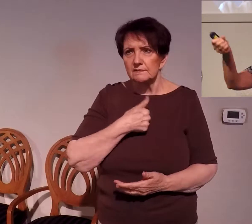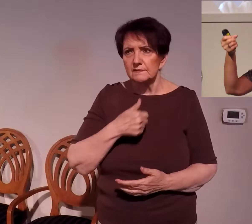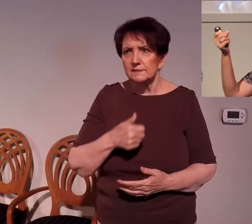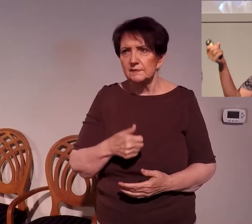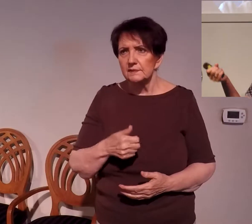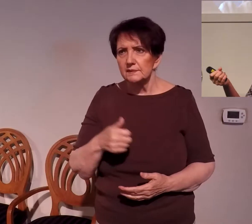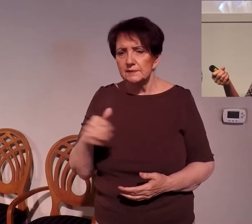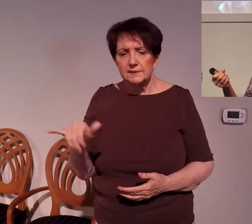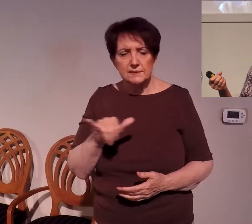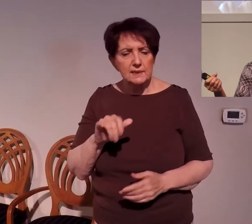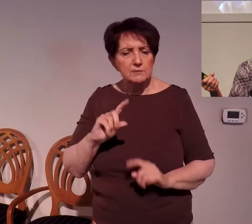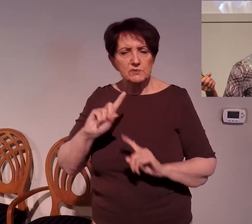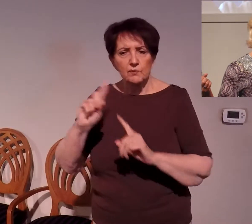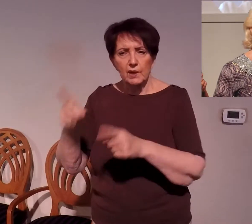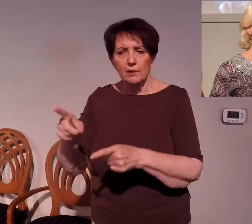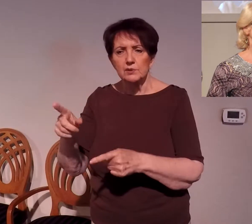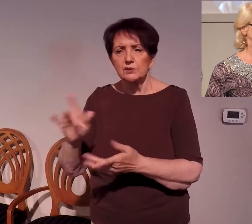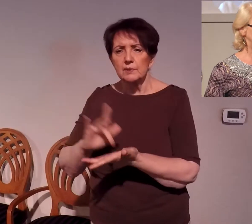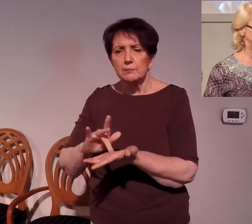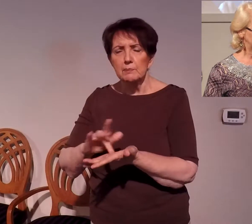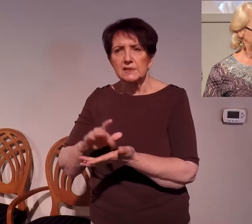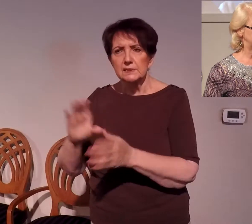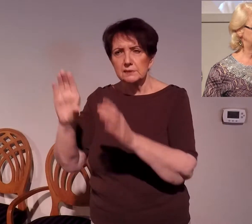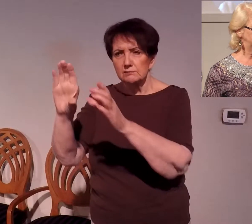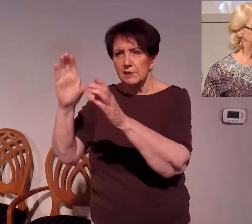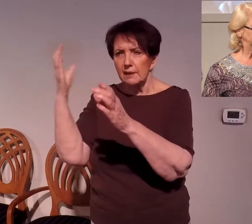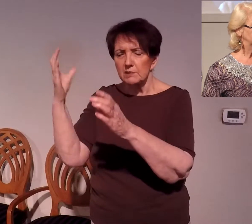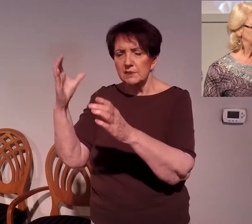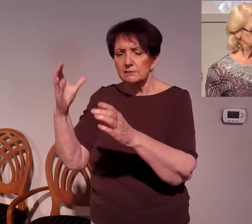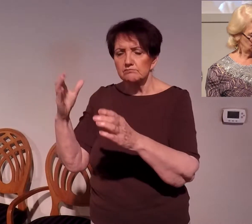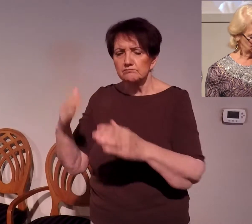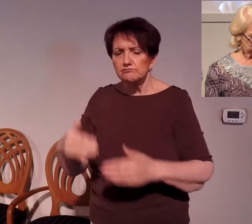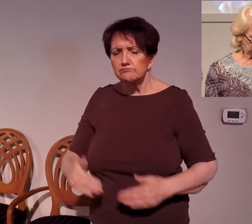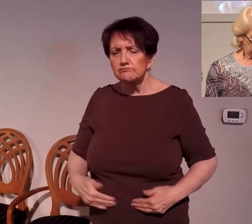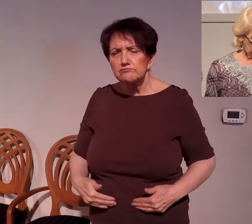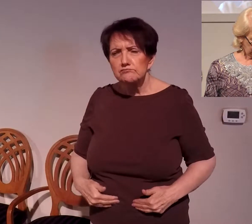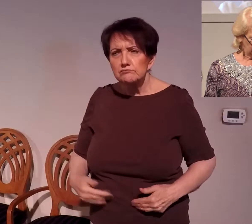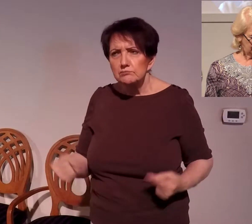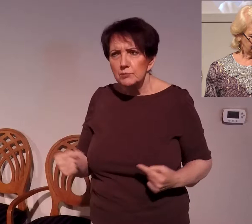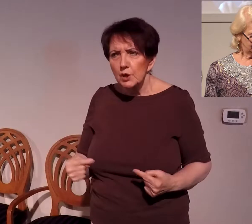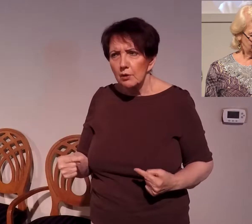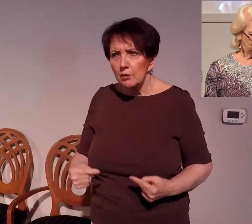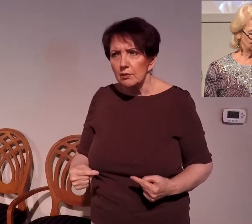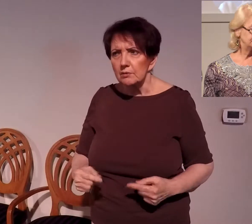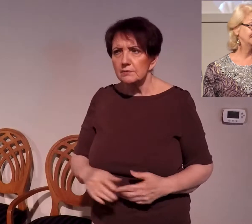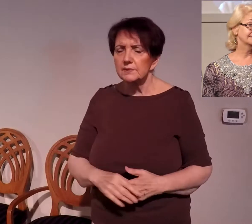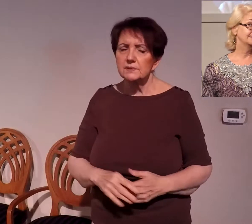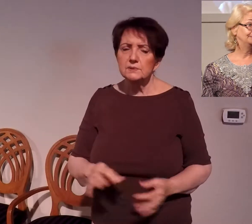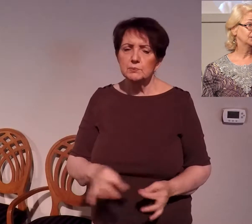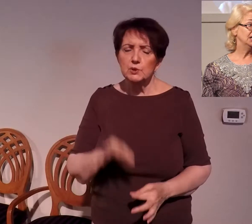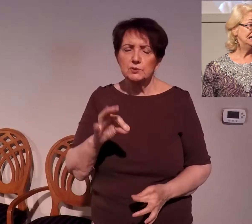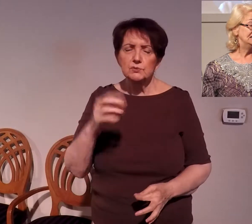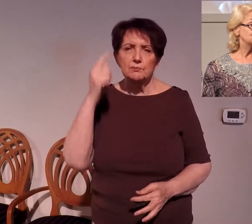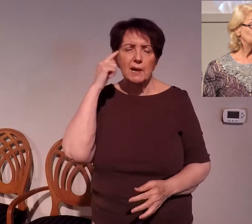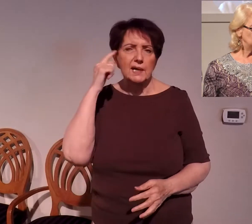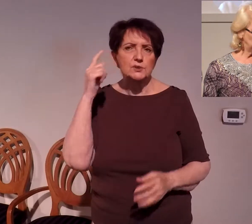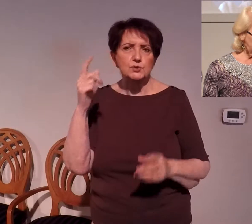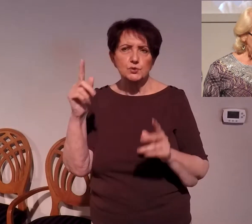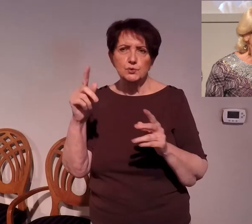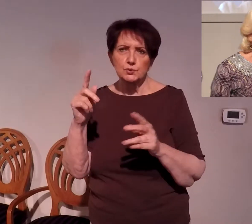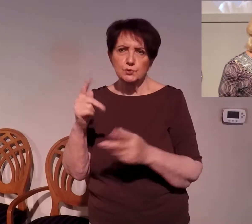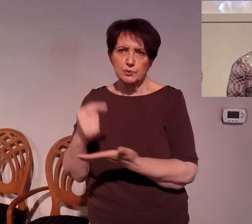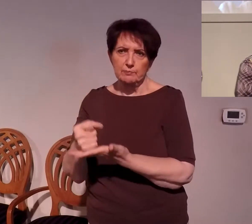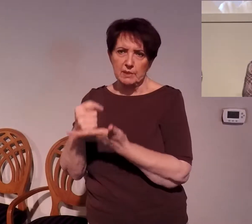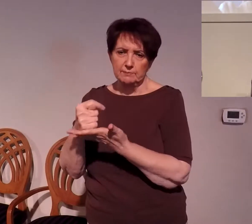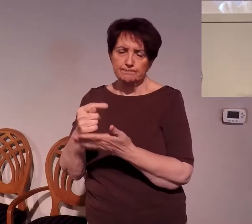we'd gone to our medicine cabinet because we had a stomachache. Spiritual mind treatment. And so when